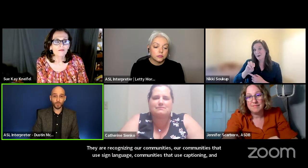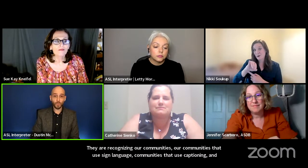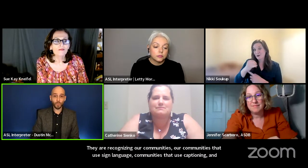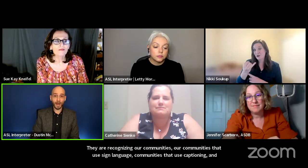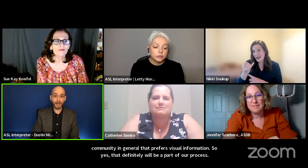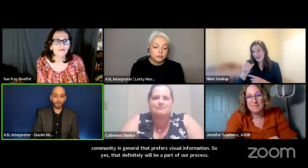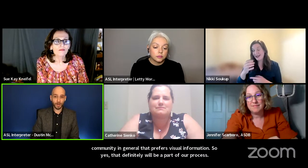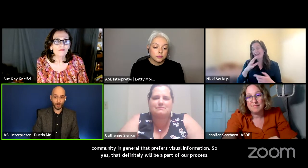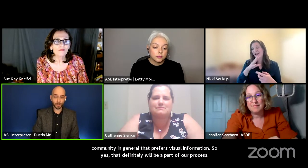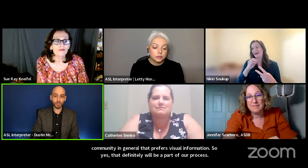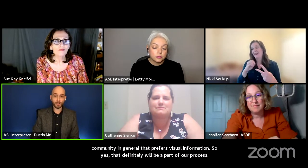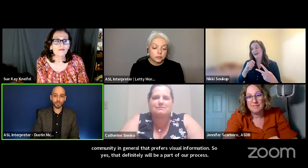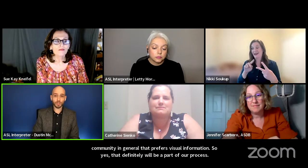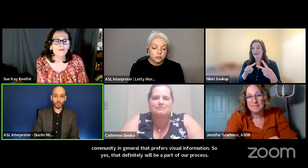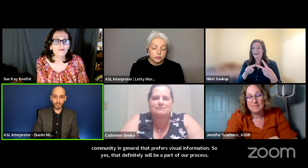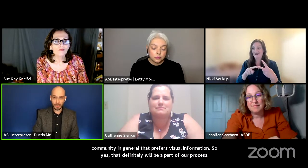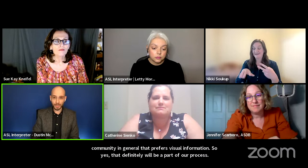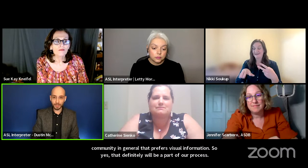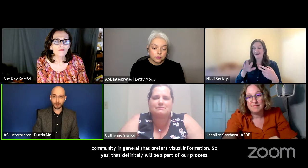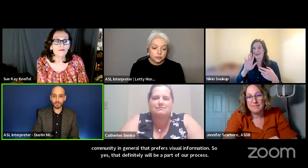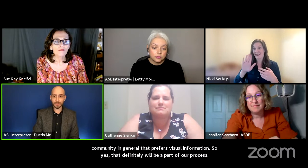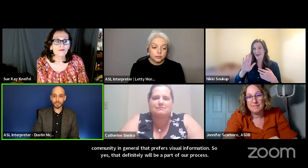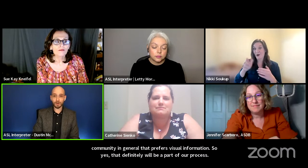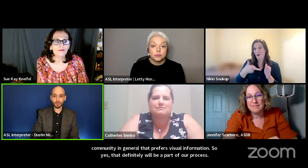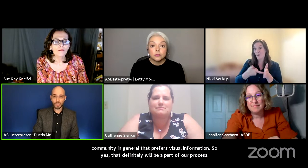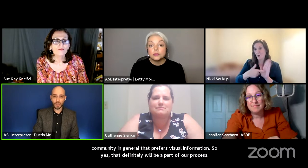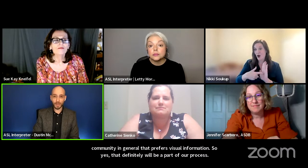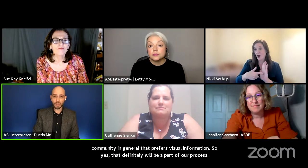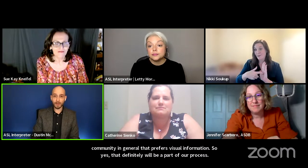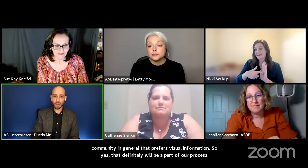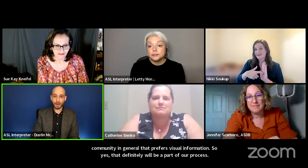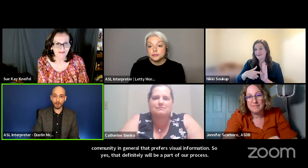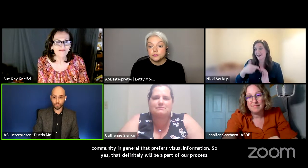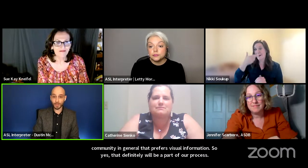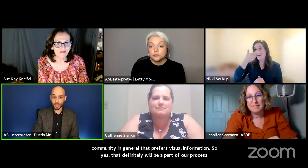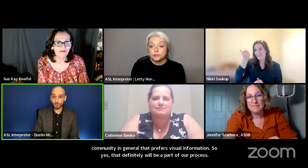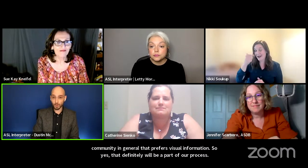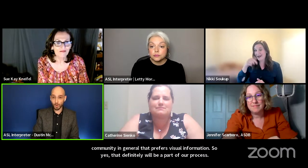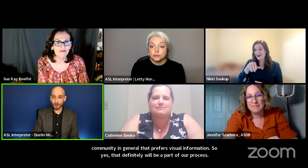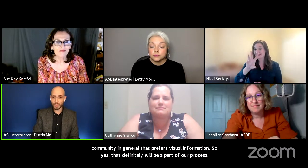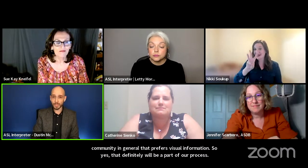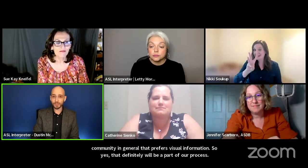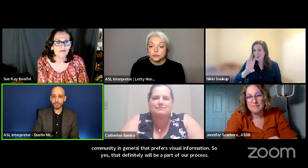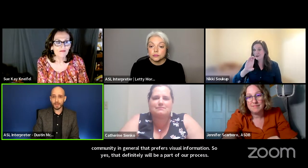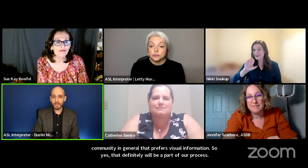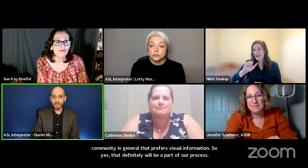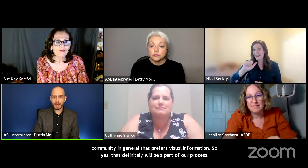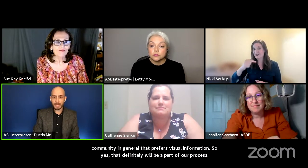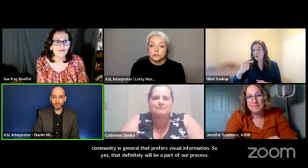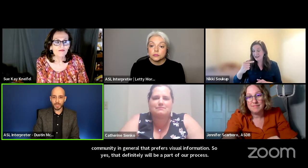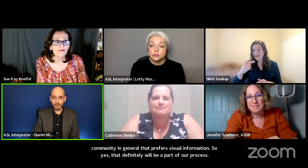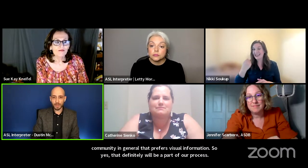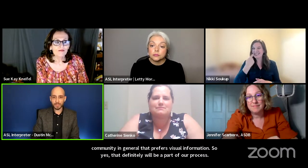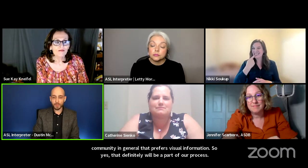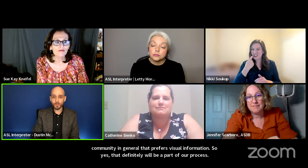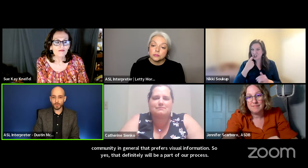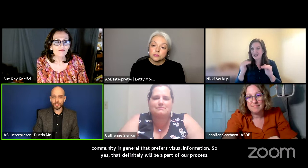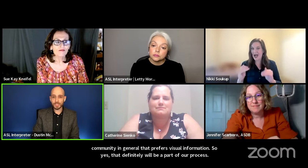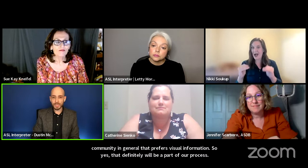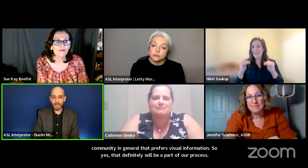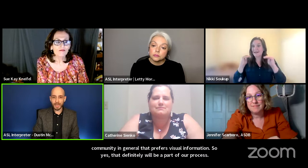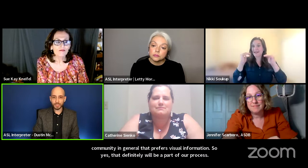another reason why we are looking to the DOJ for their requirements is